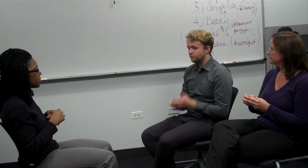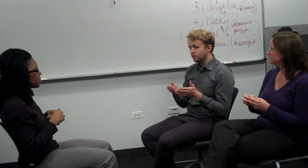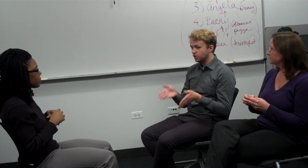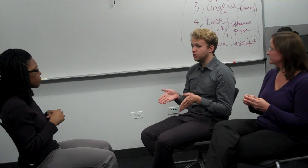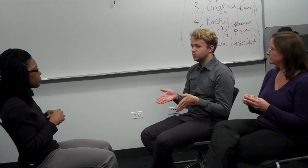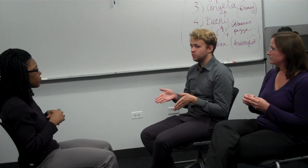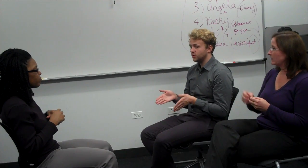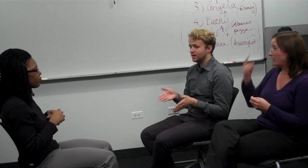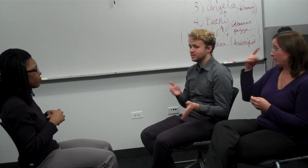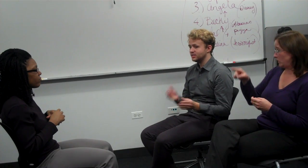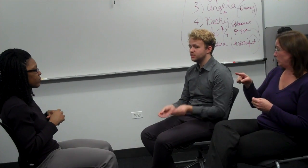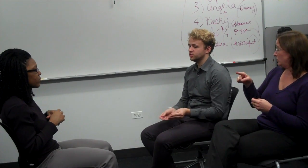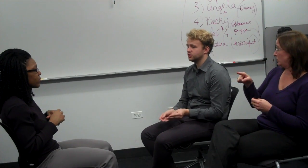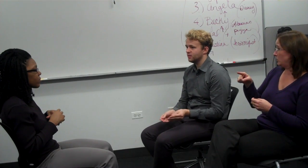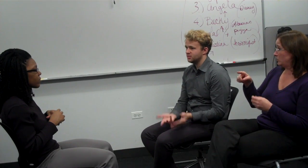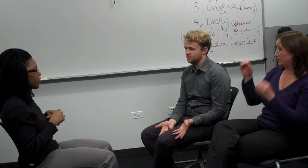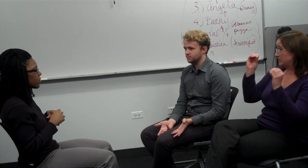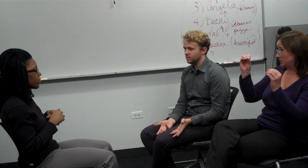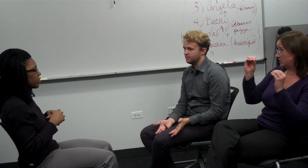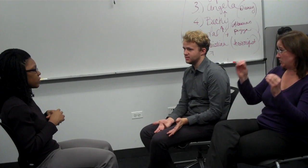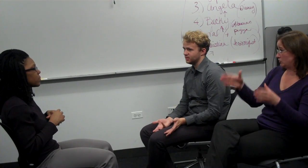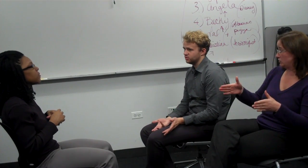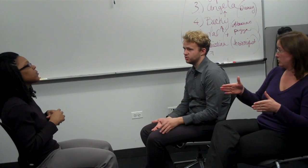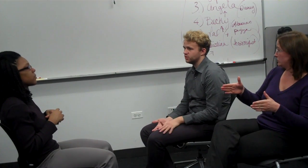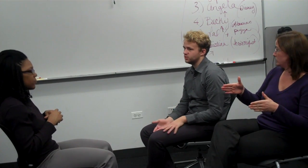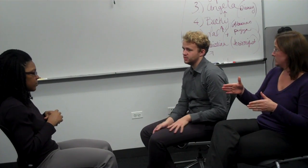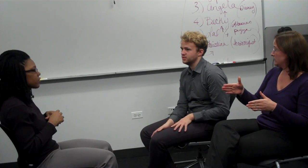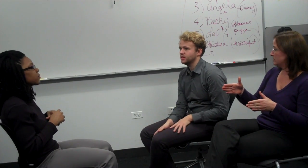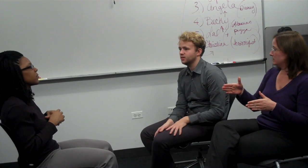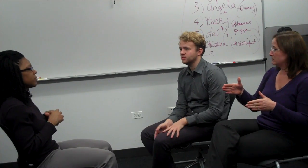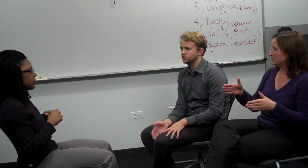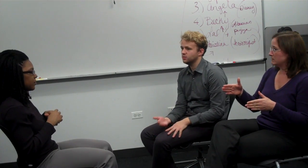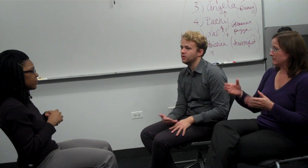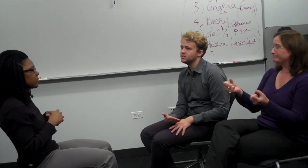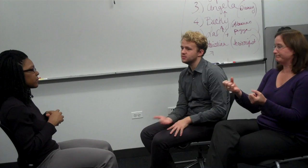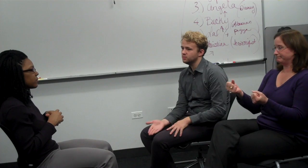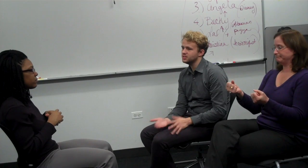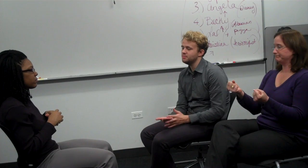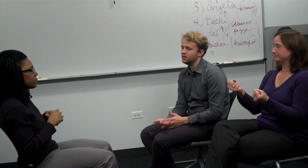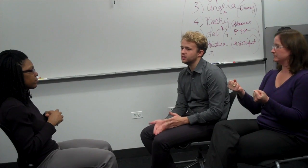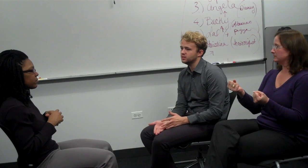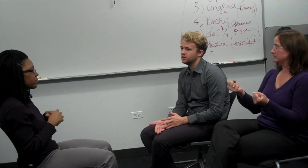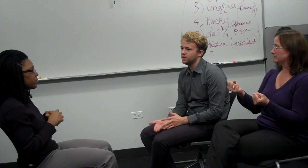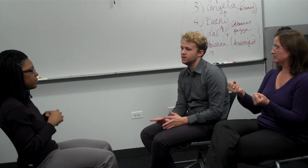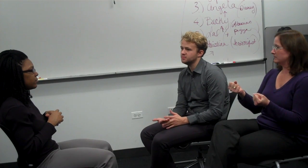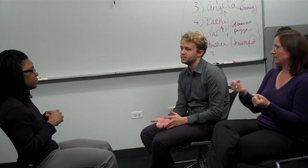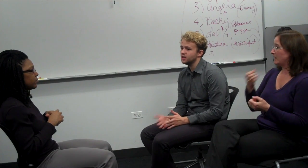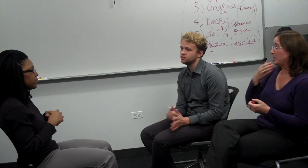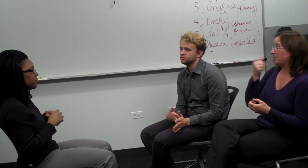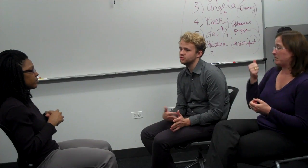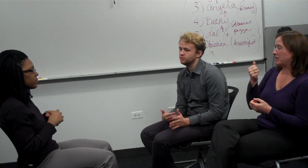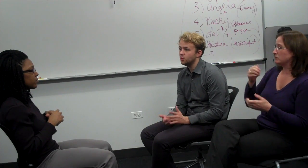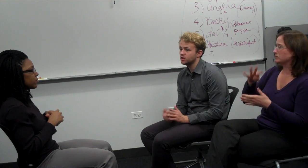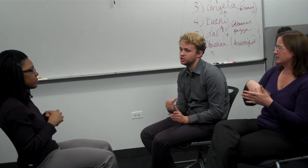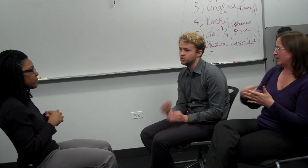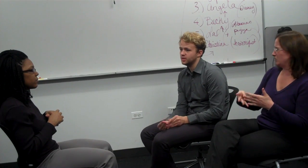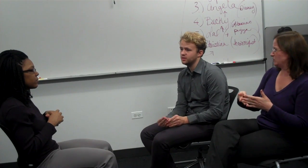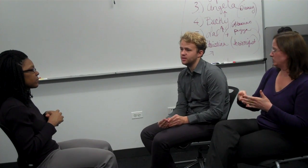for you as a teacher of these actors who are using sign language. What's a better schedule for a student